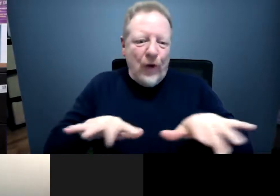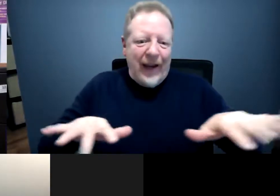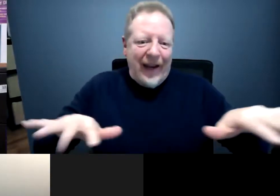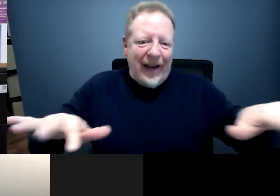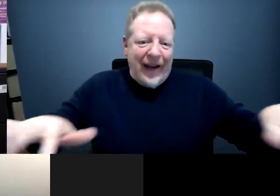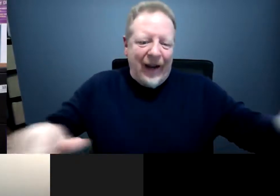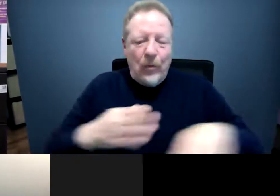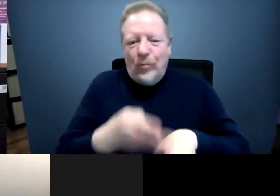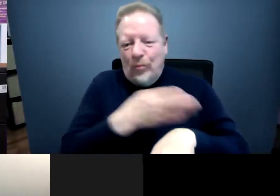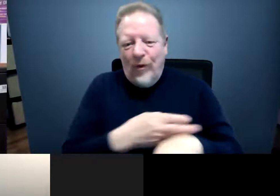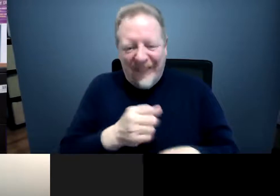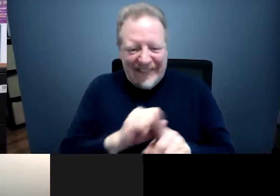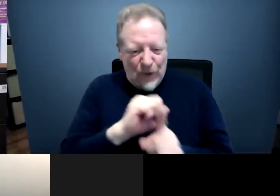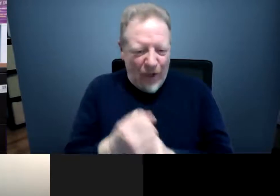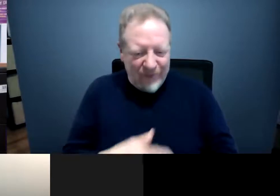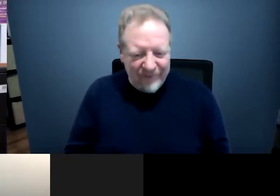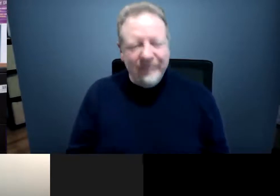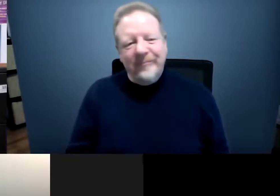Yeah, it's definitely